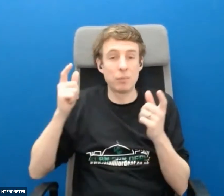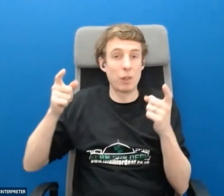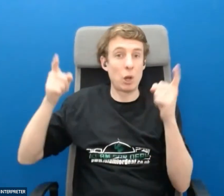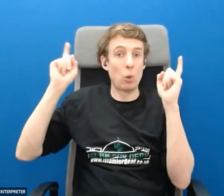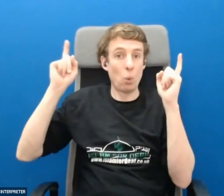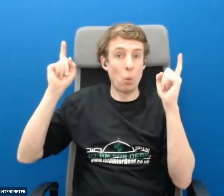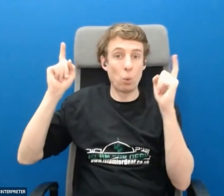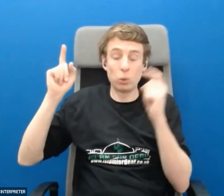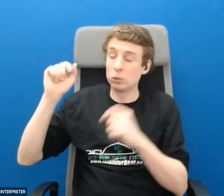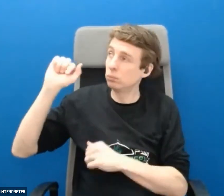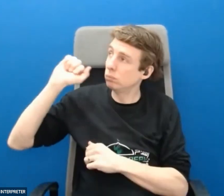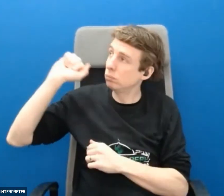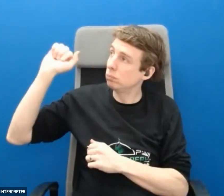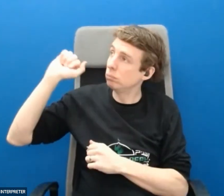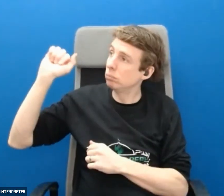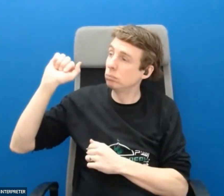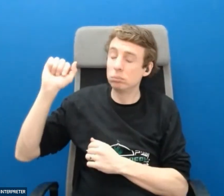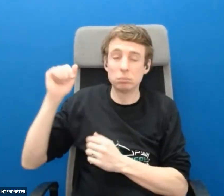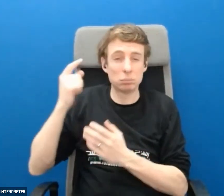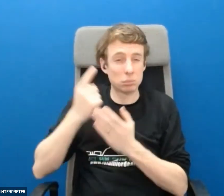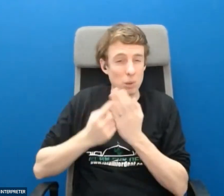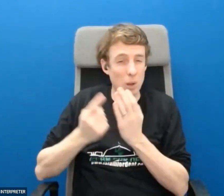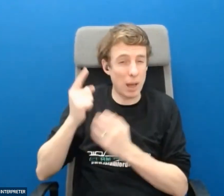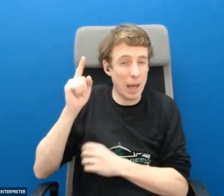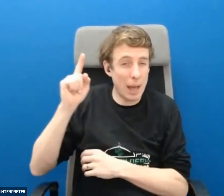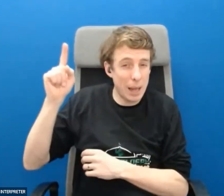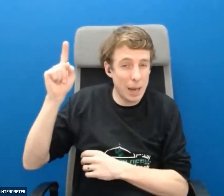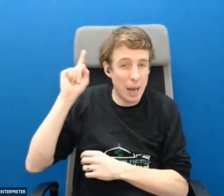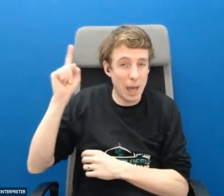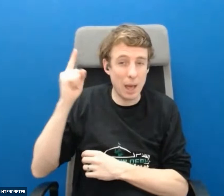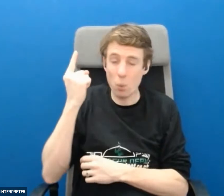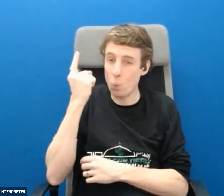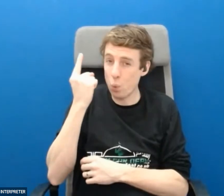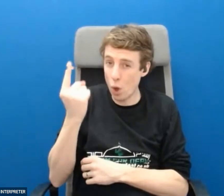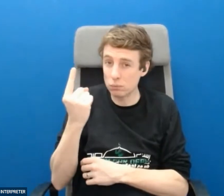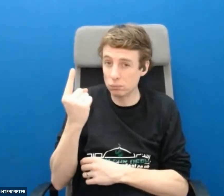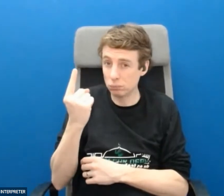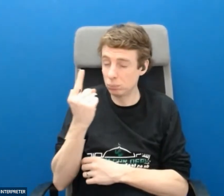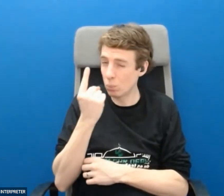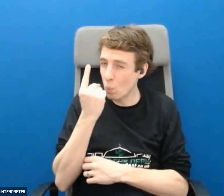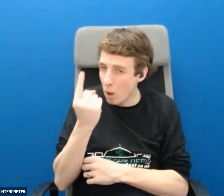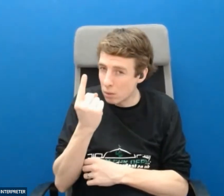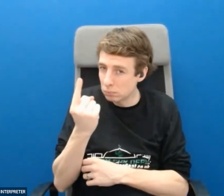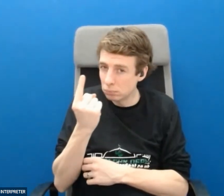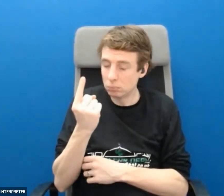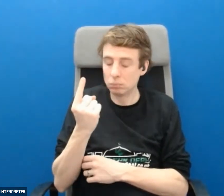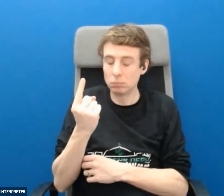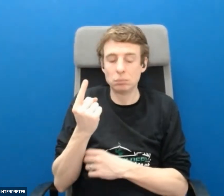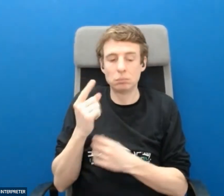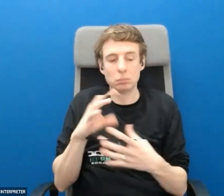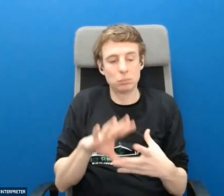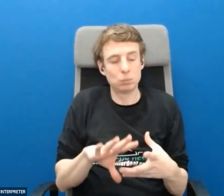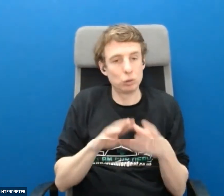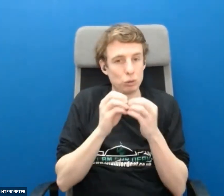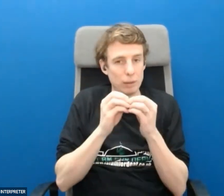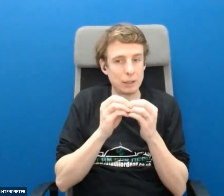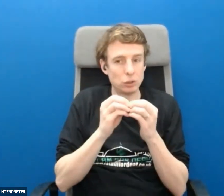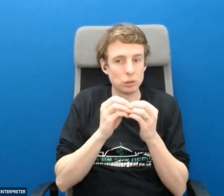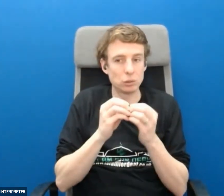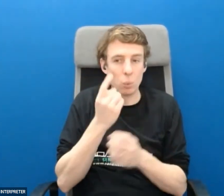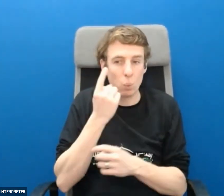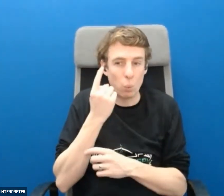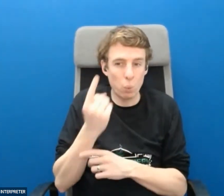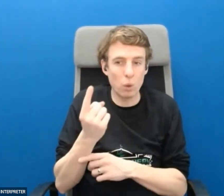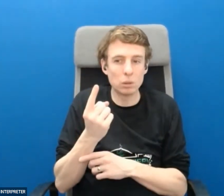characteristic of being the sole creator, being the sole owner, and being the sole organizer or sustainer of